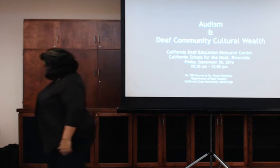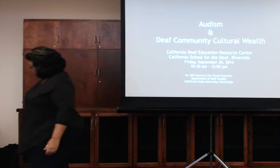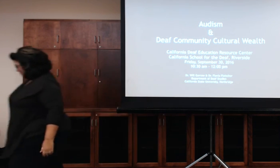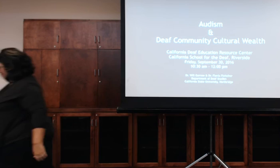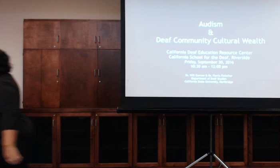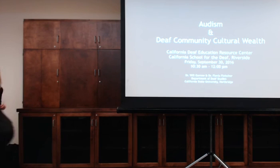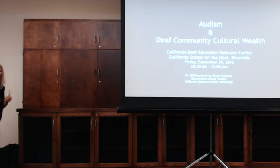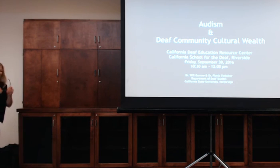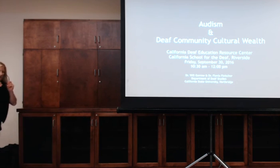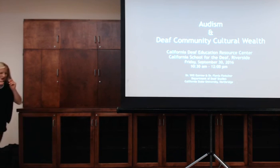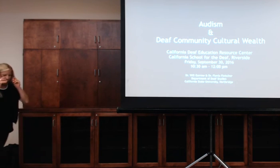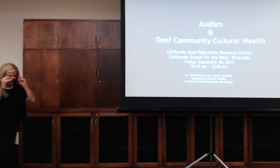everyone.